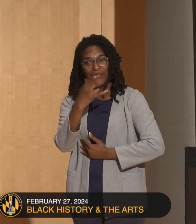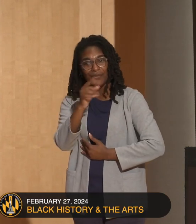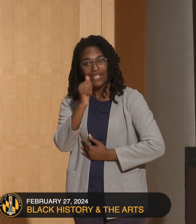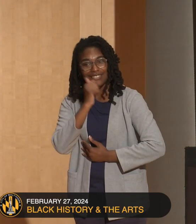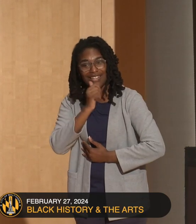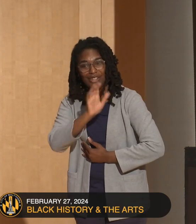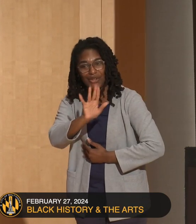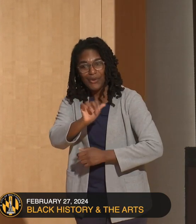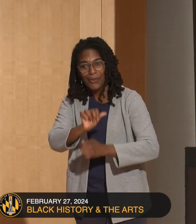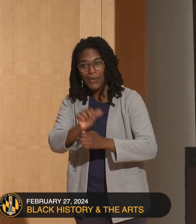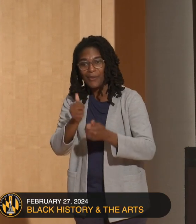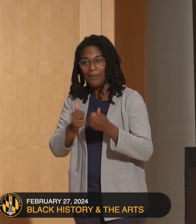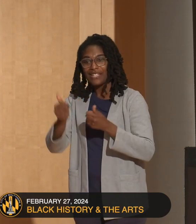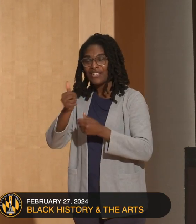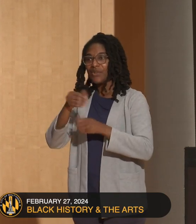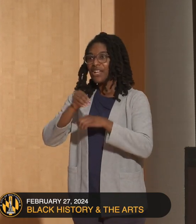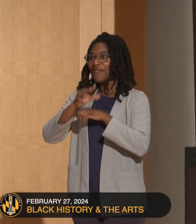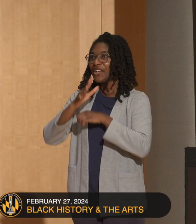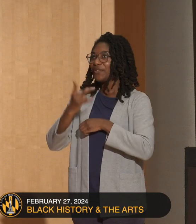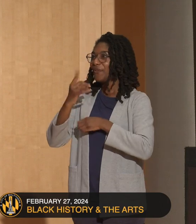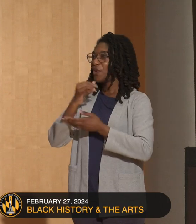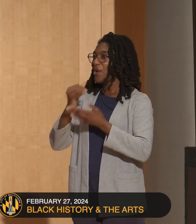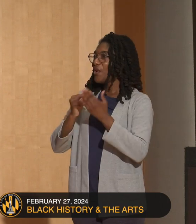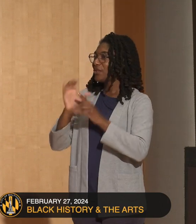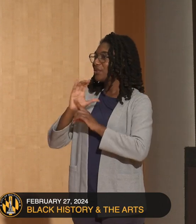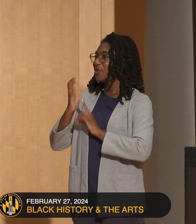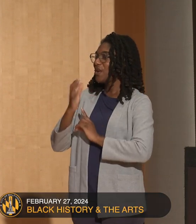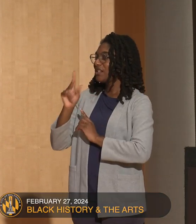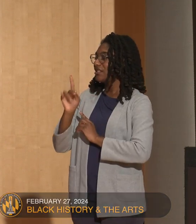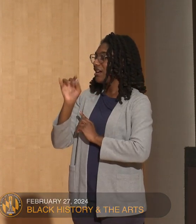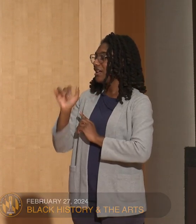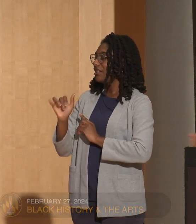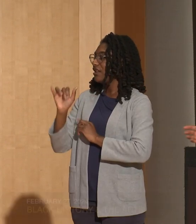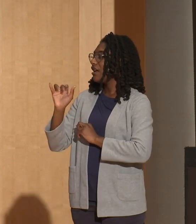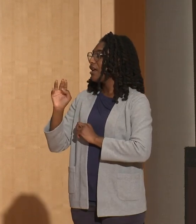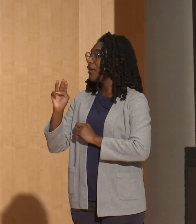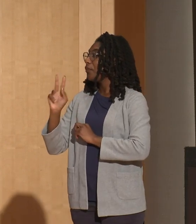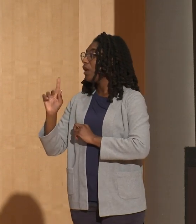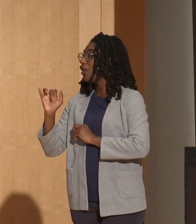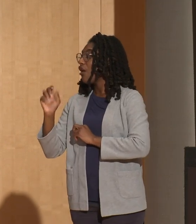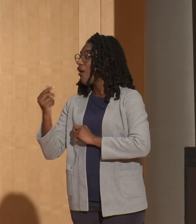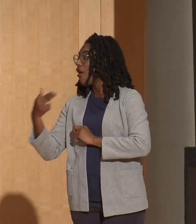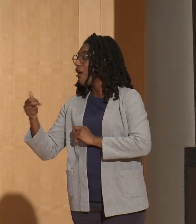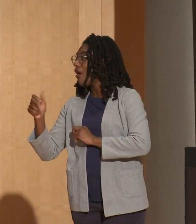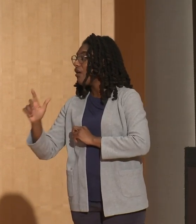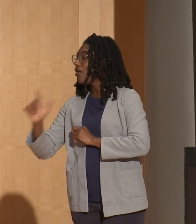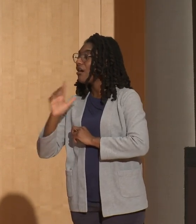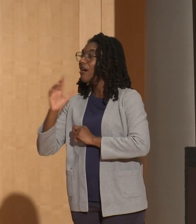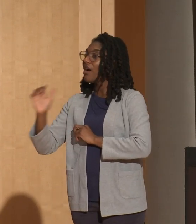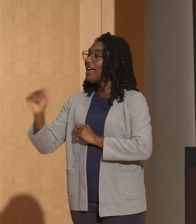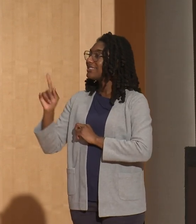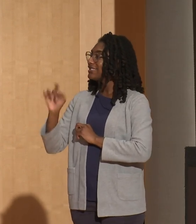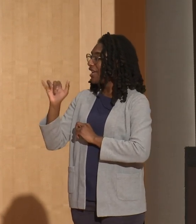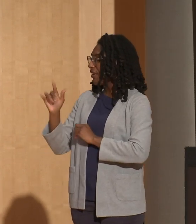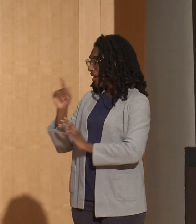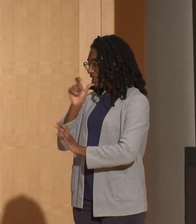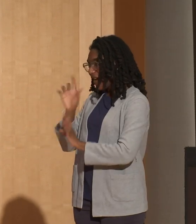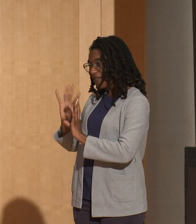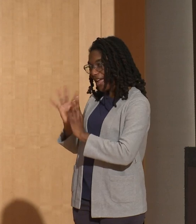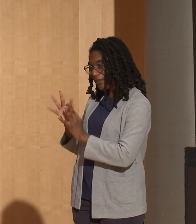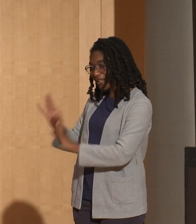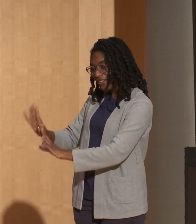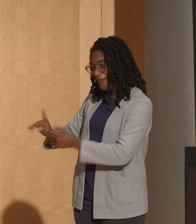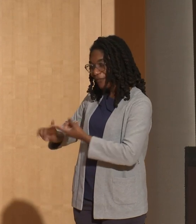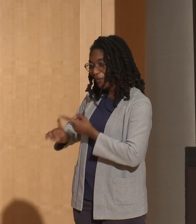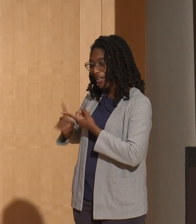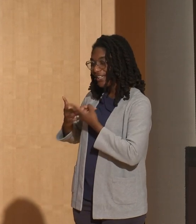day. My Senior Advisor for Arts and Culture, Tanya Miller Hall. I want to thank Terry and our family, not friends, but family